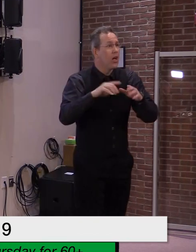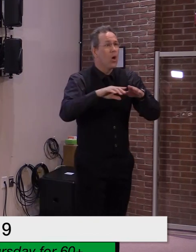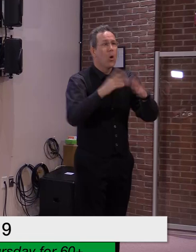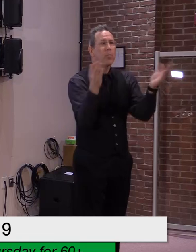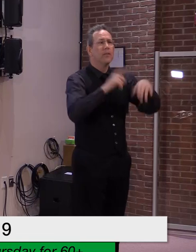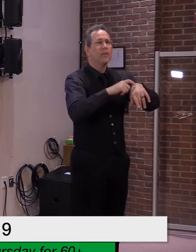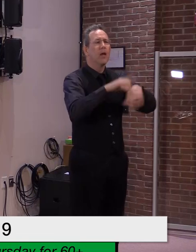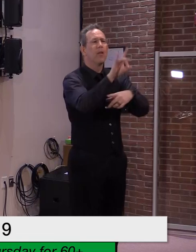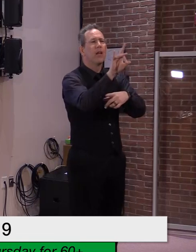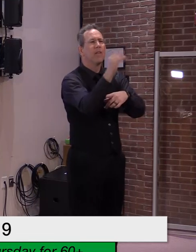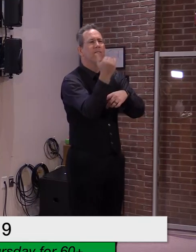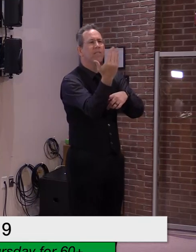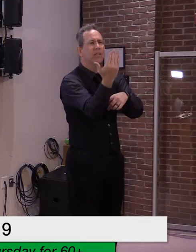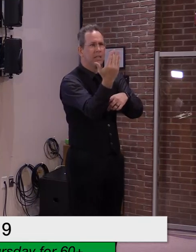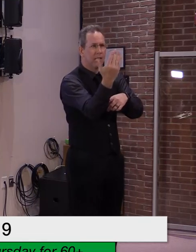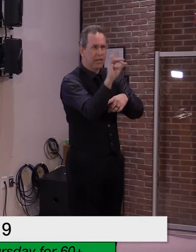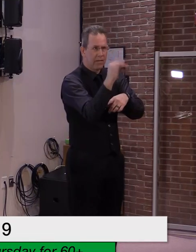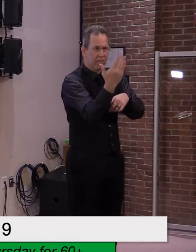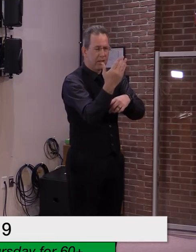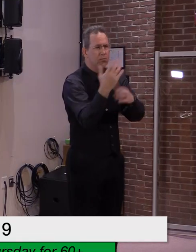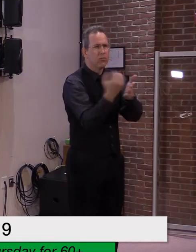at